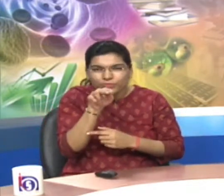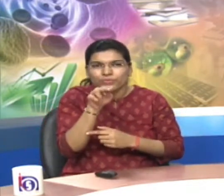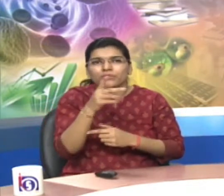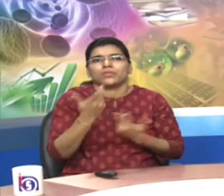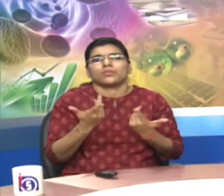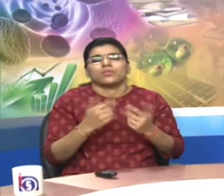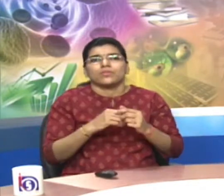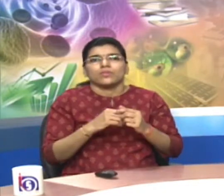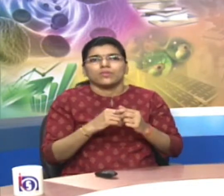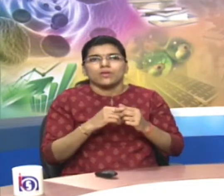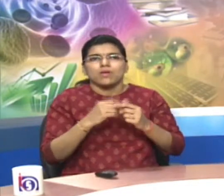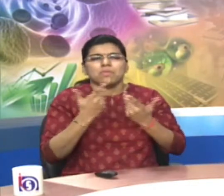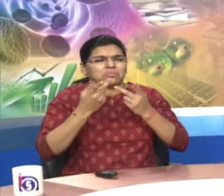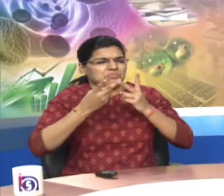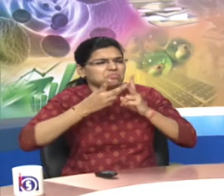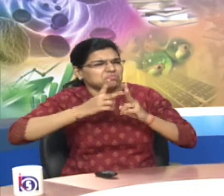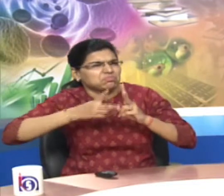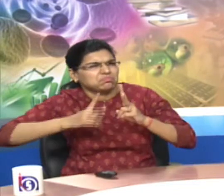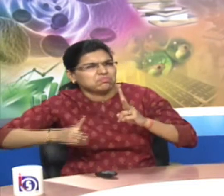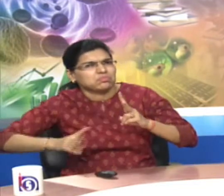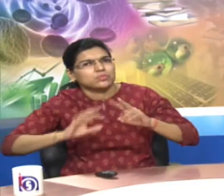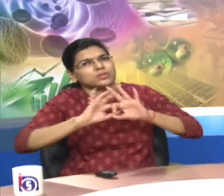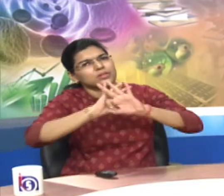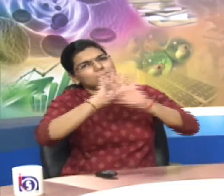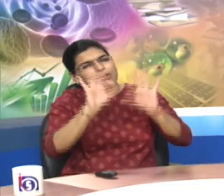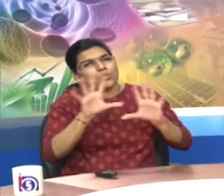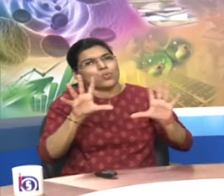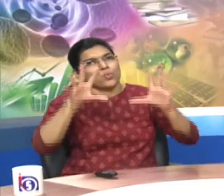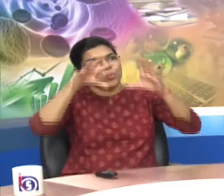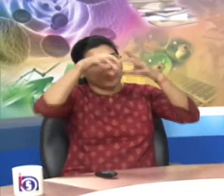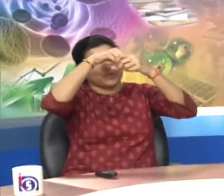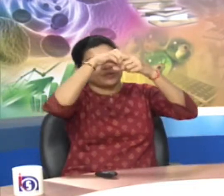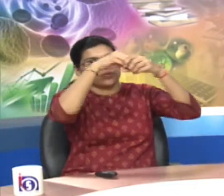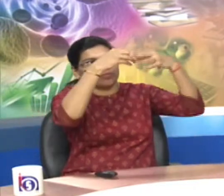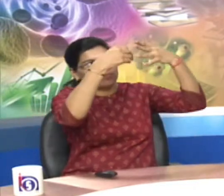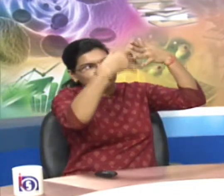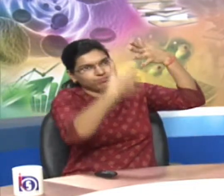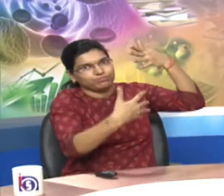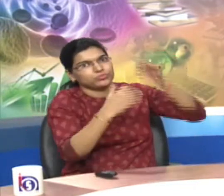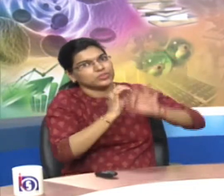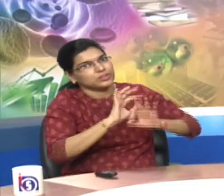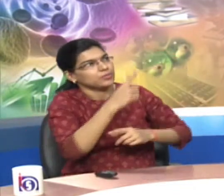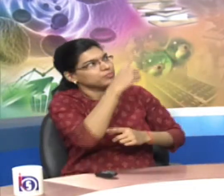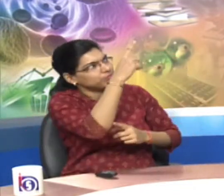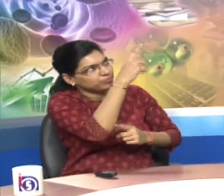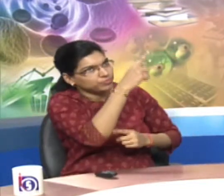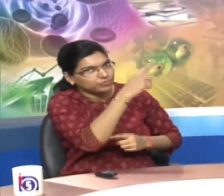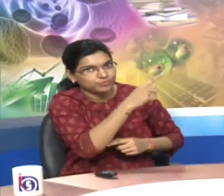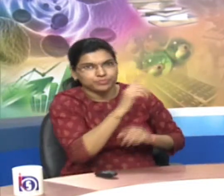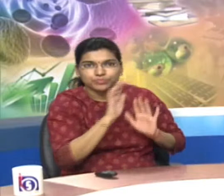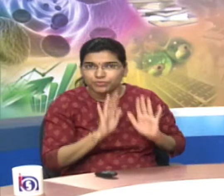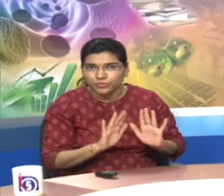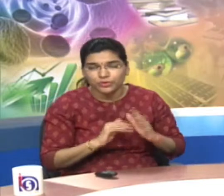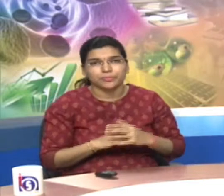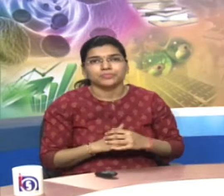currency in dollar or any other country's currency. So, all that comes under